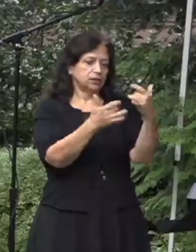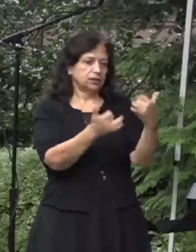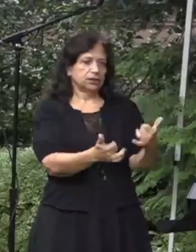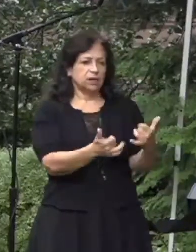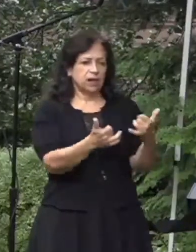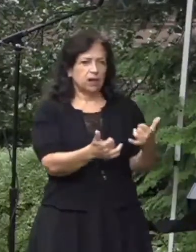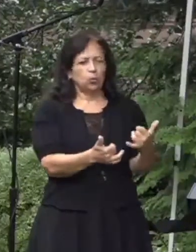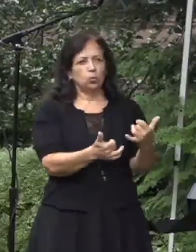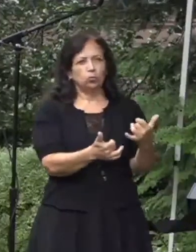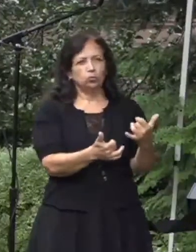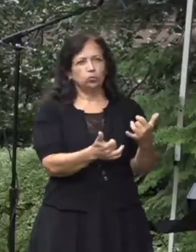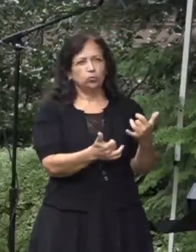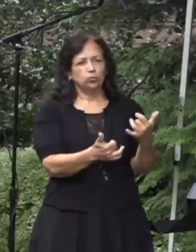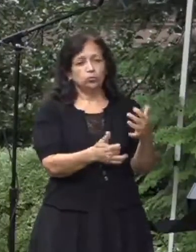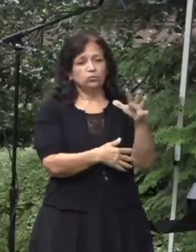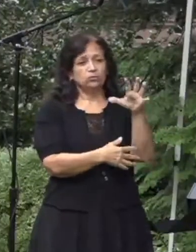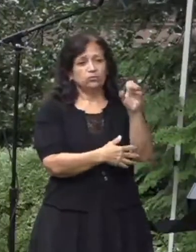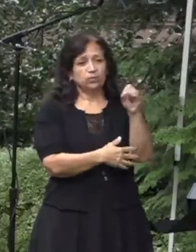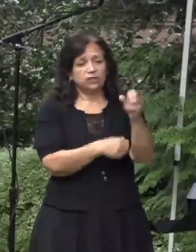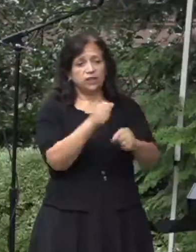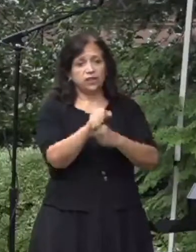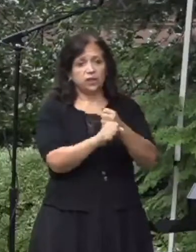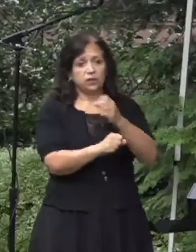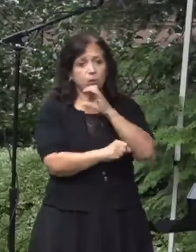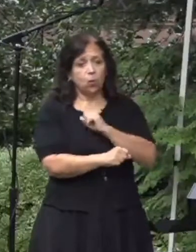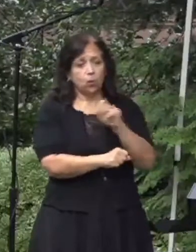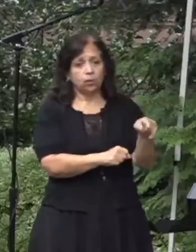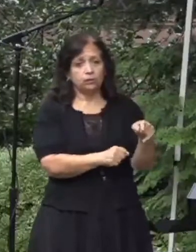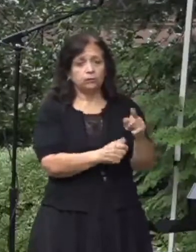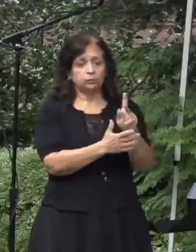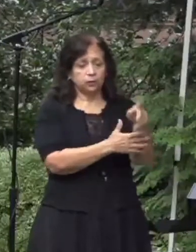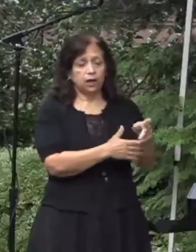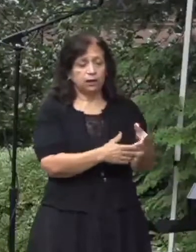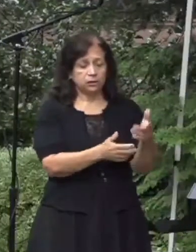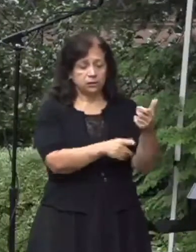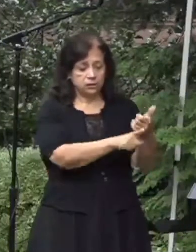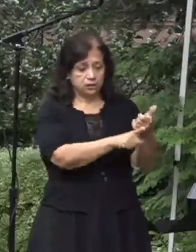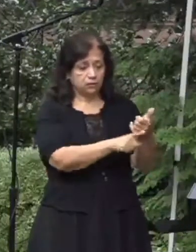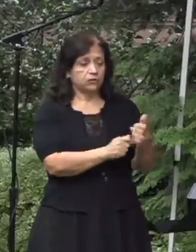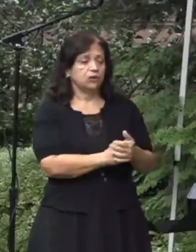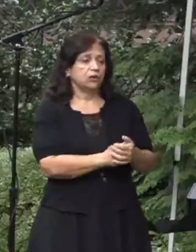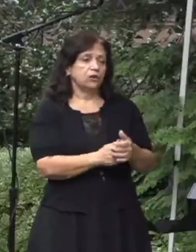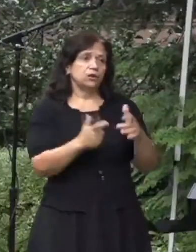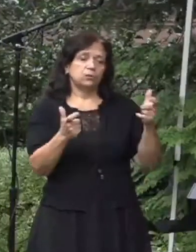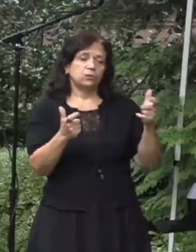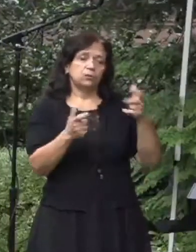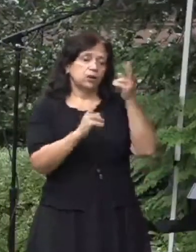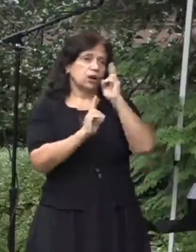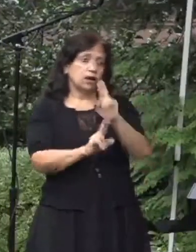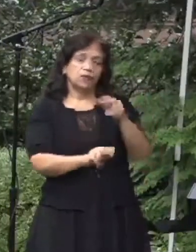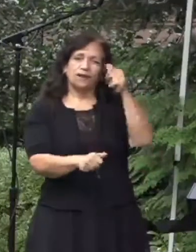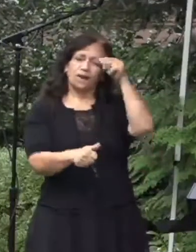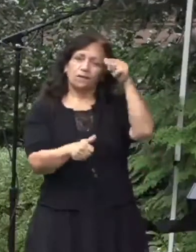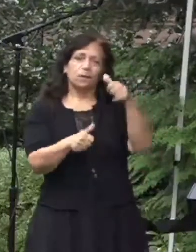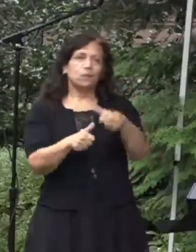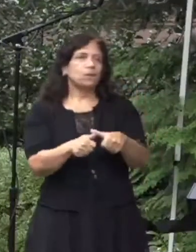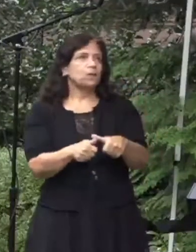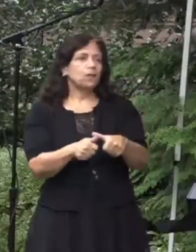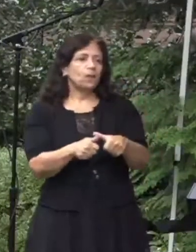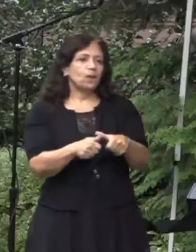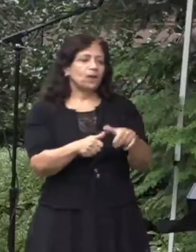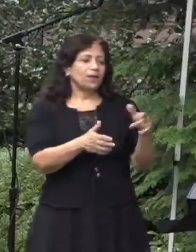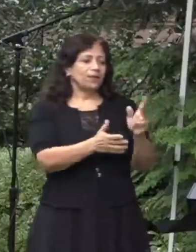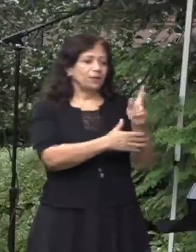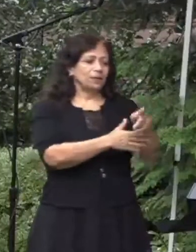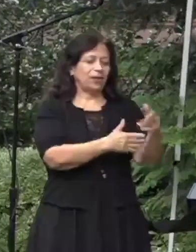probably at least 50 years old. It was a great honor, and I remember it